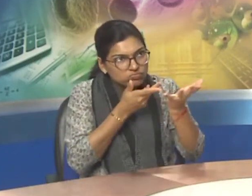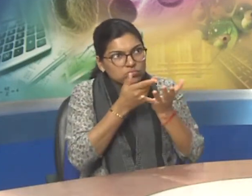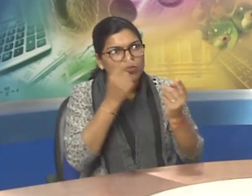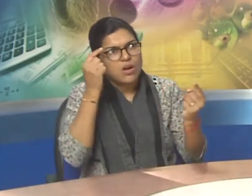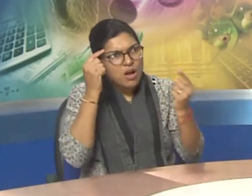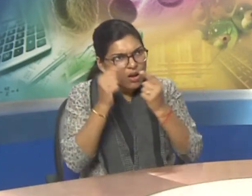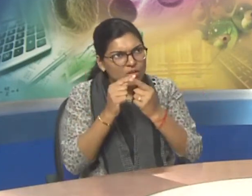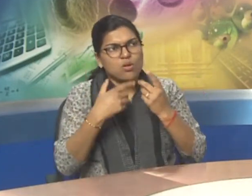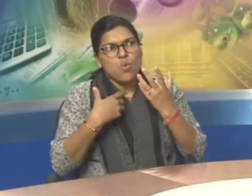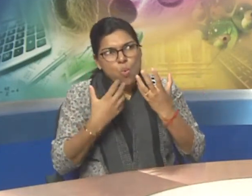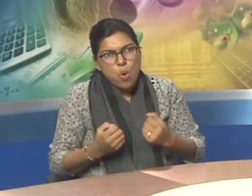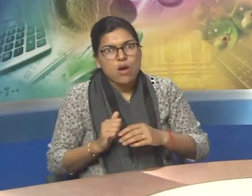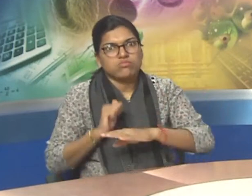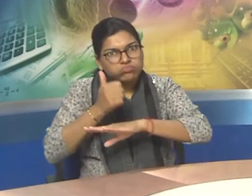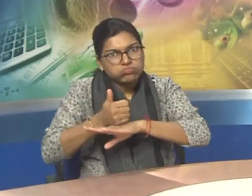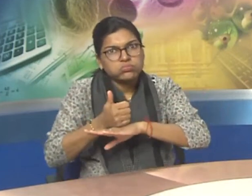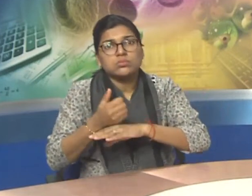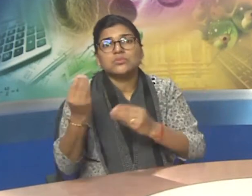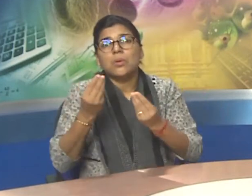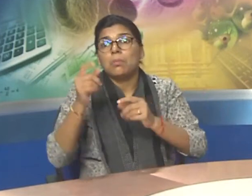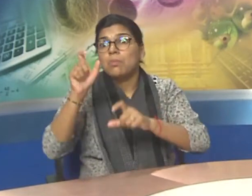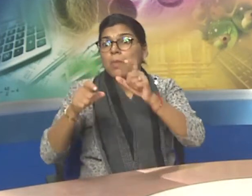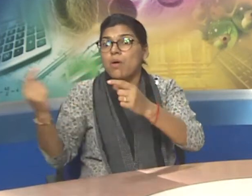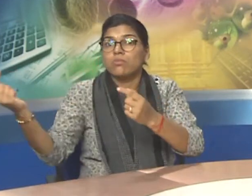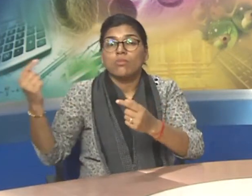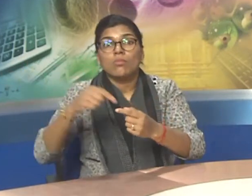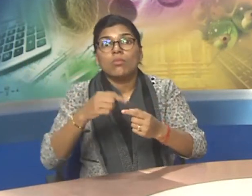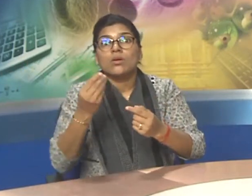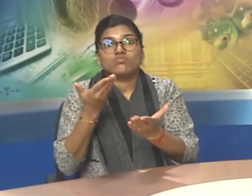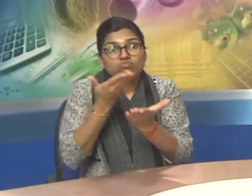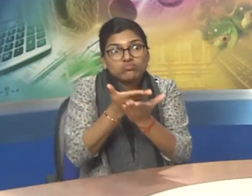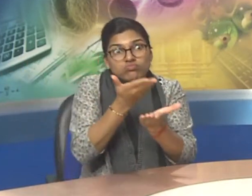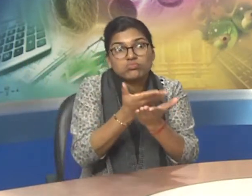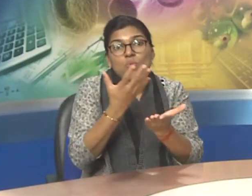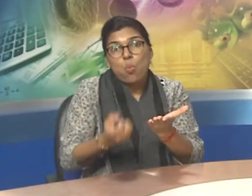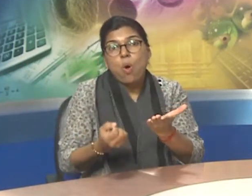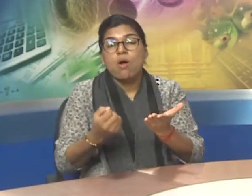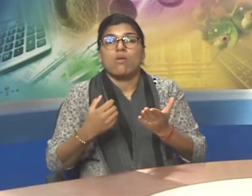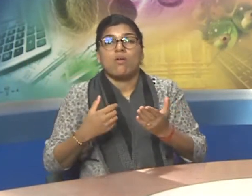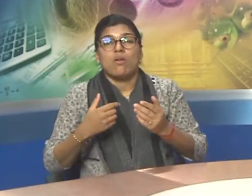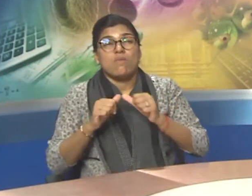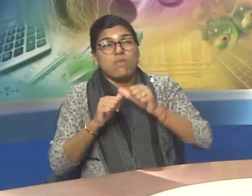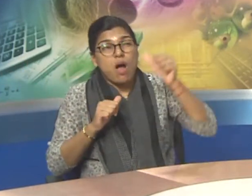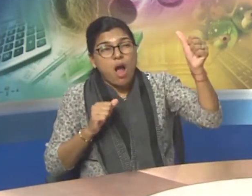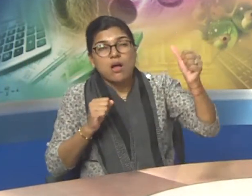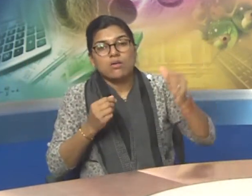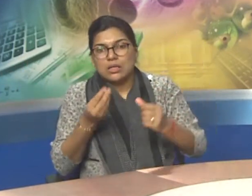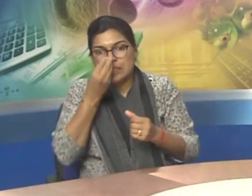library. It says percentage of the cess is to be collected from people so that